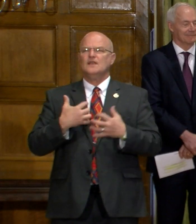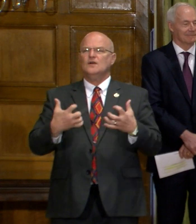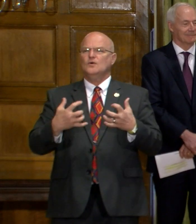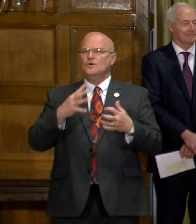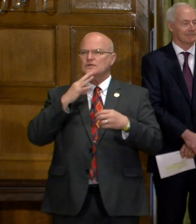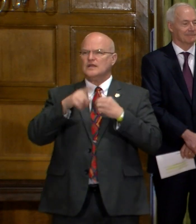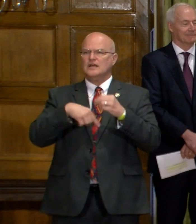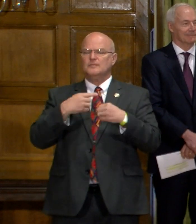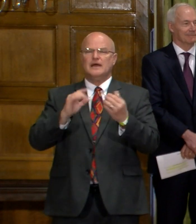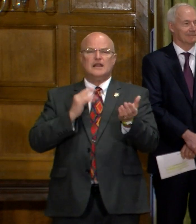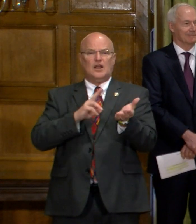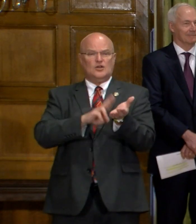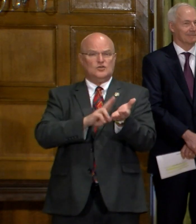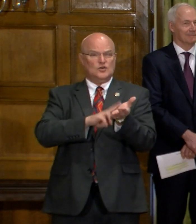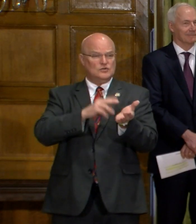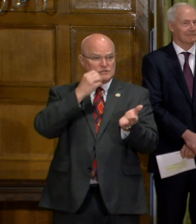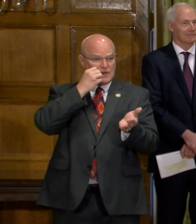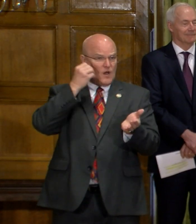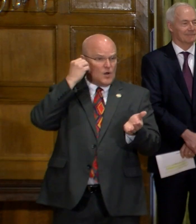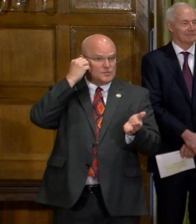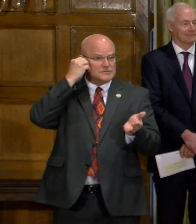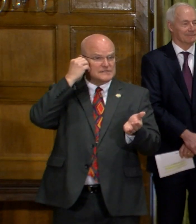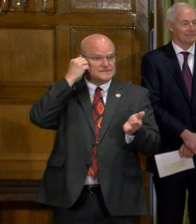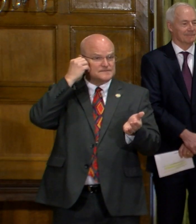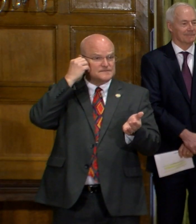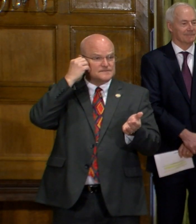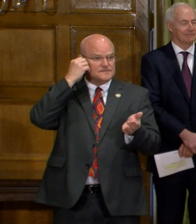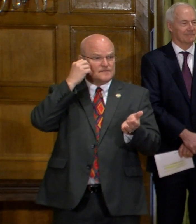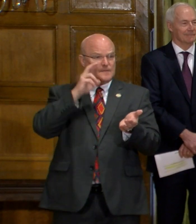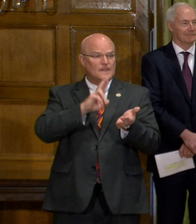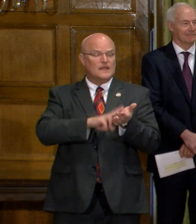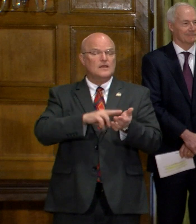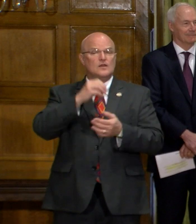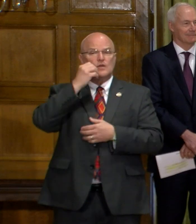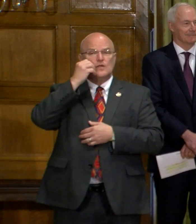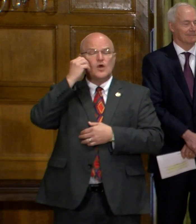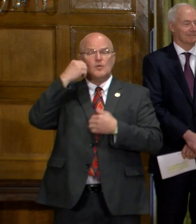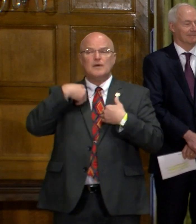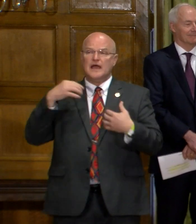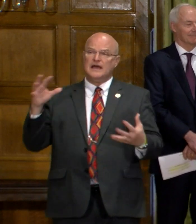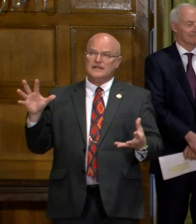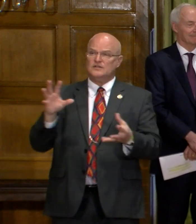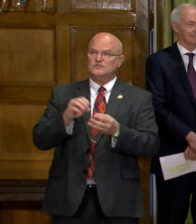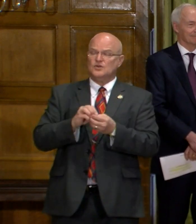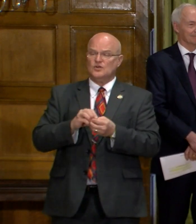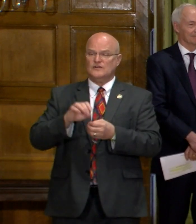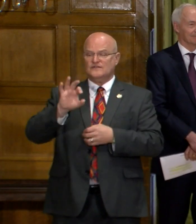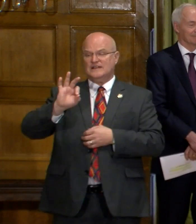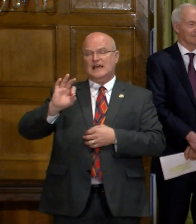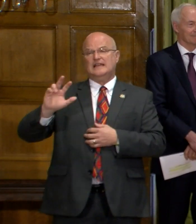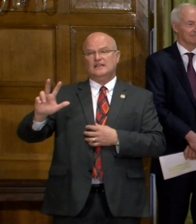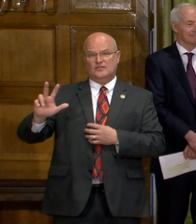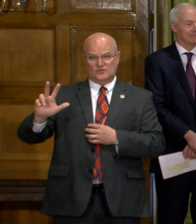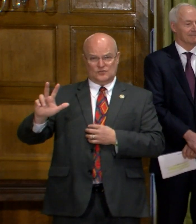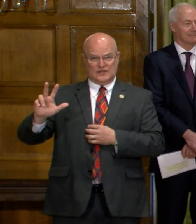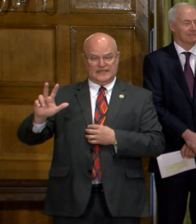about our nursing homes. Nursing homes, we've had a total of